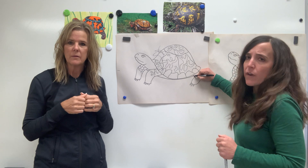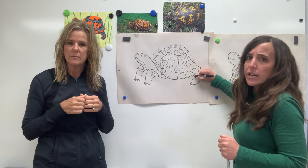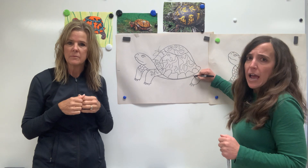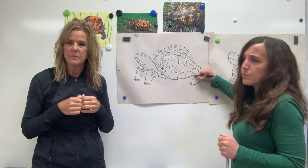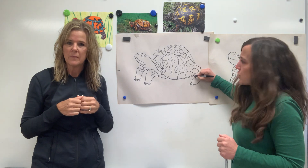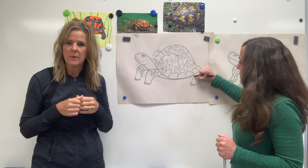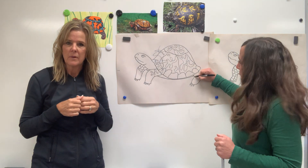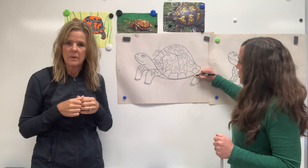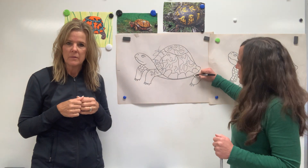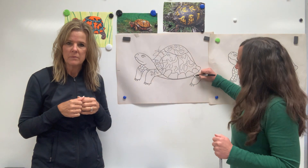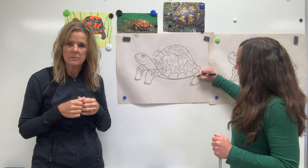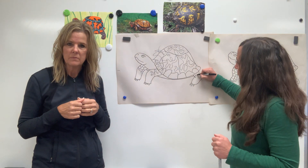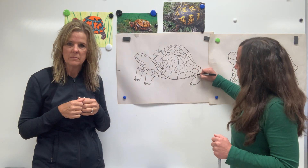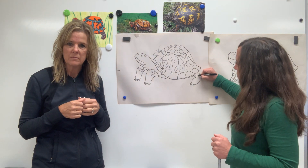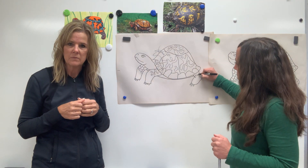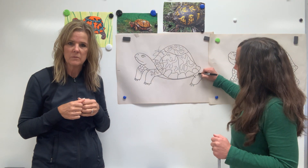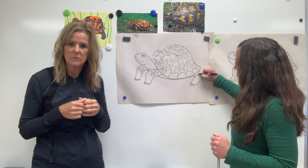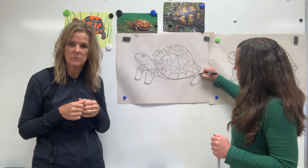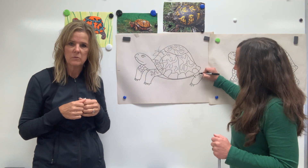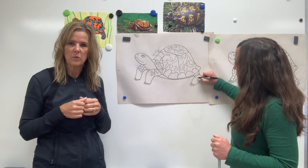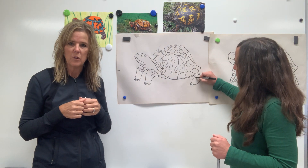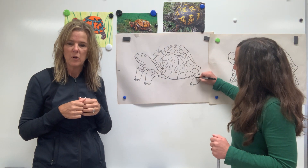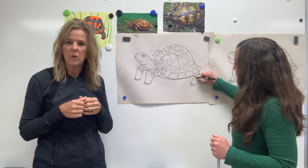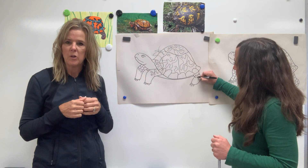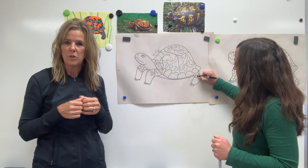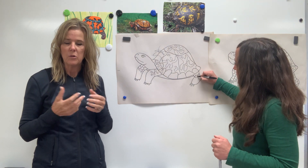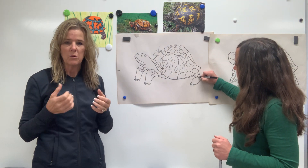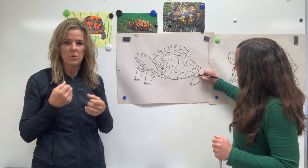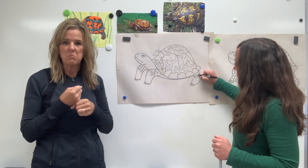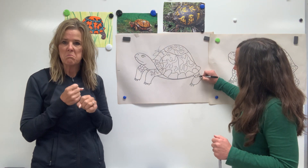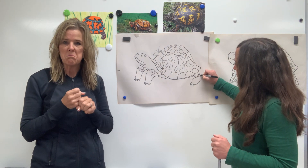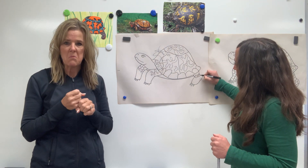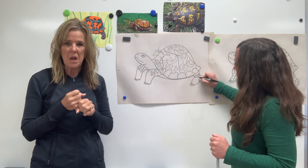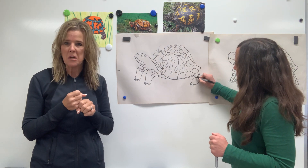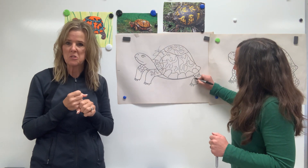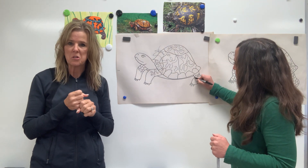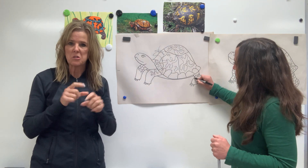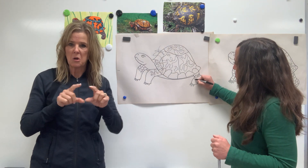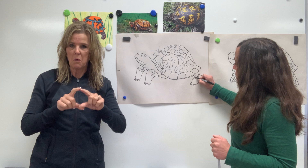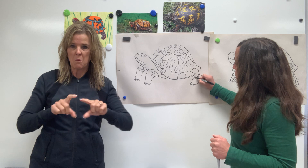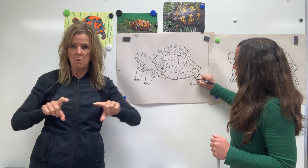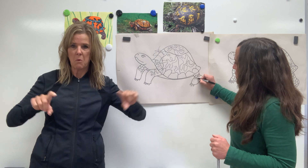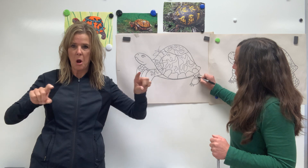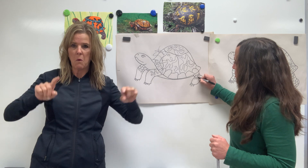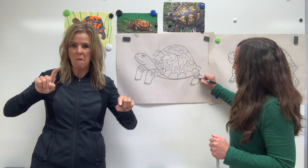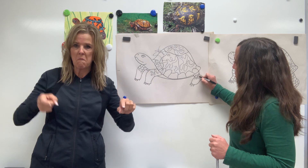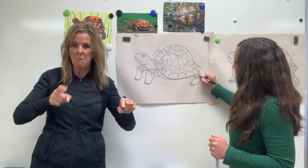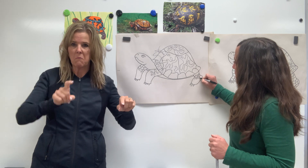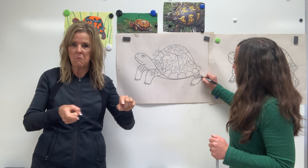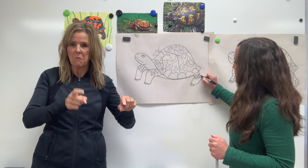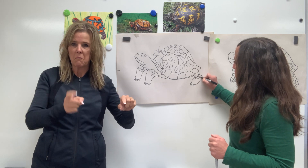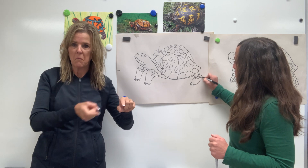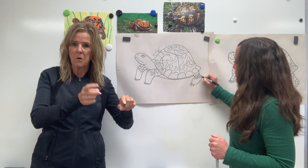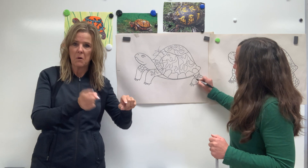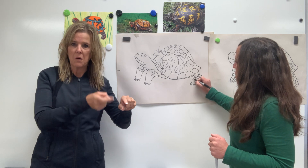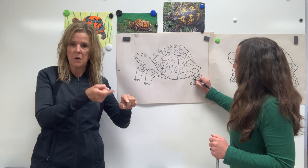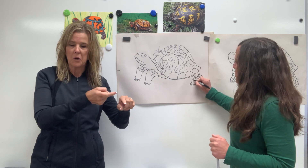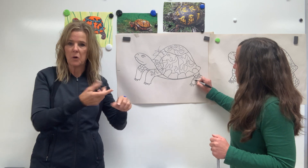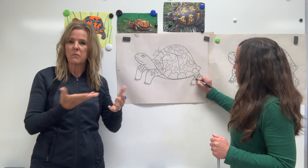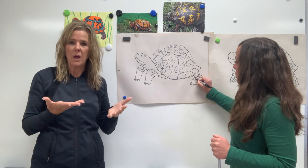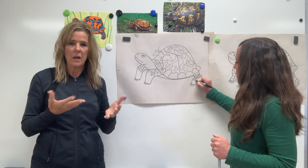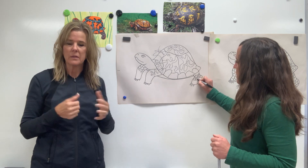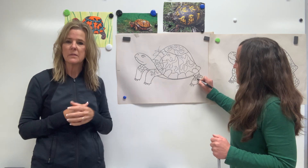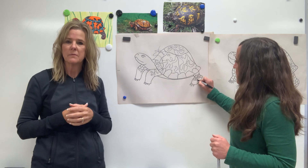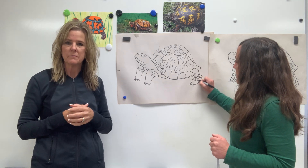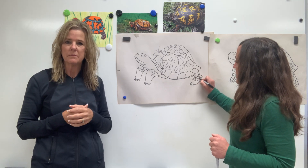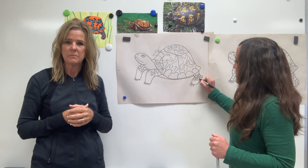sort of an abstract pattern to make like a row of curved lines like this. you drew a crocodile, remember, and he had those sort of rows